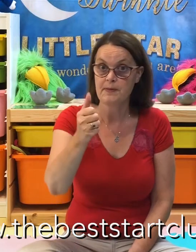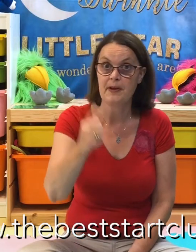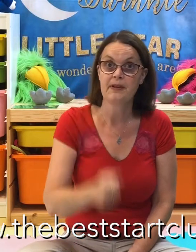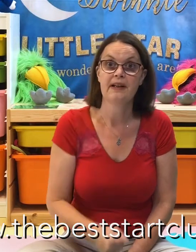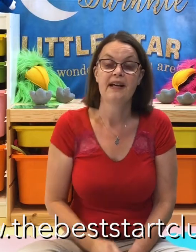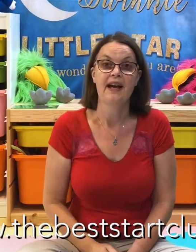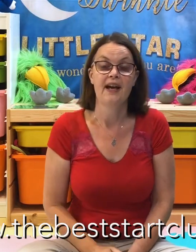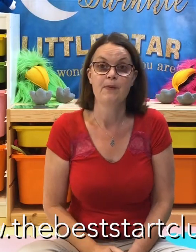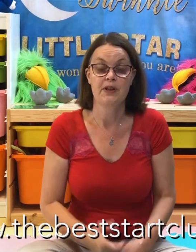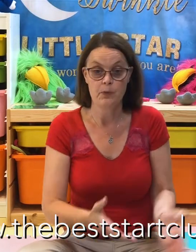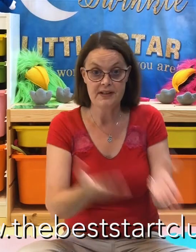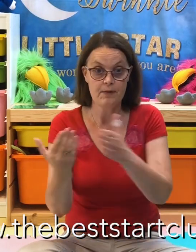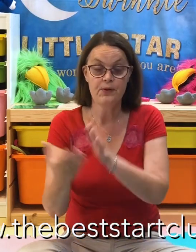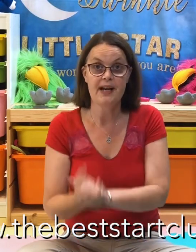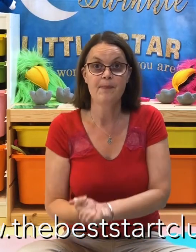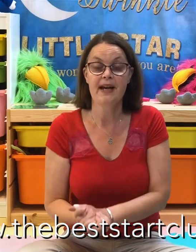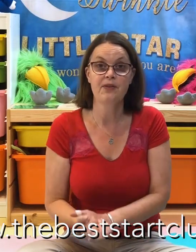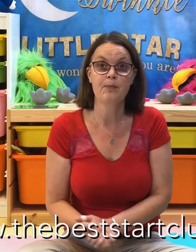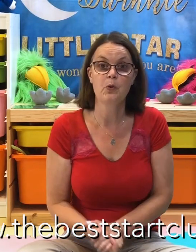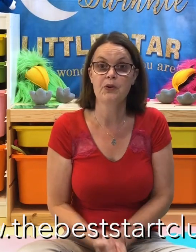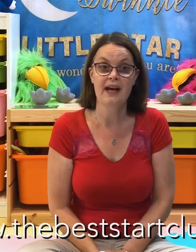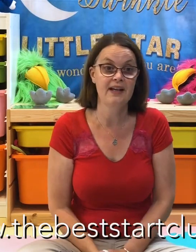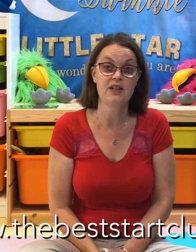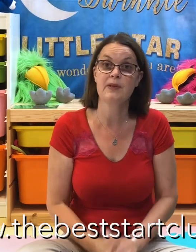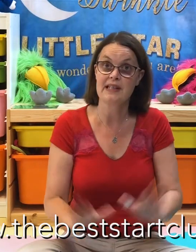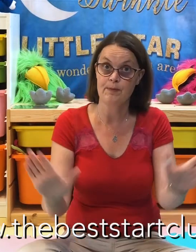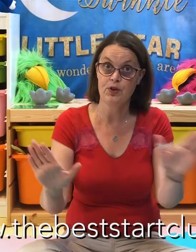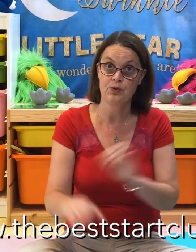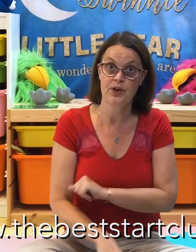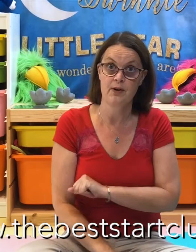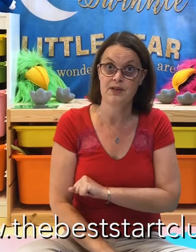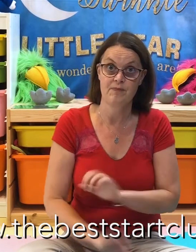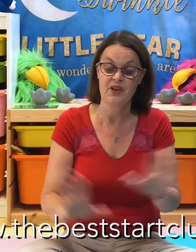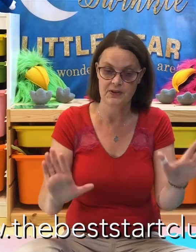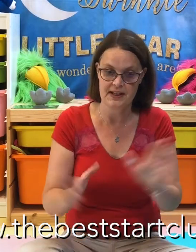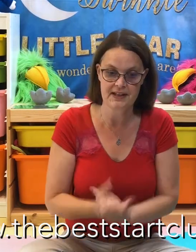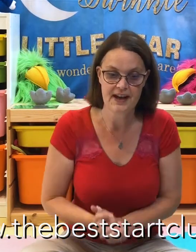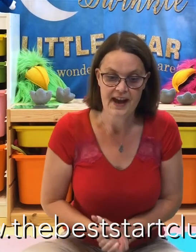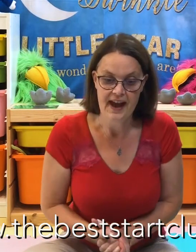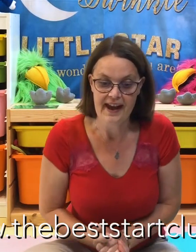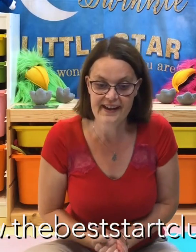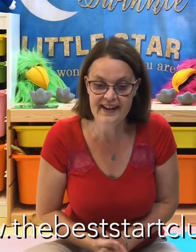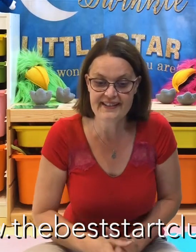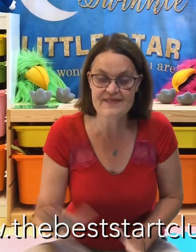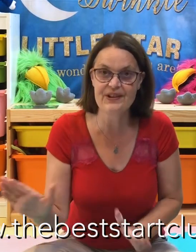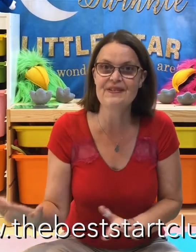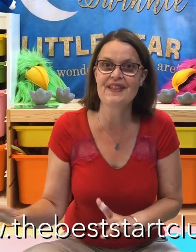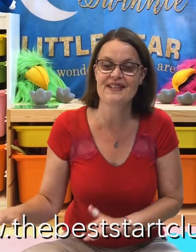milk. And he went down for a nap. He had them both and he was asleep for 2 or 3 hours. Godsend. I'll tell you more about that story